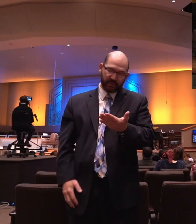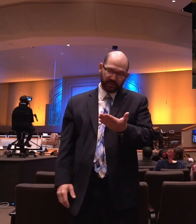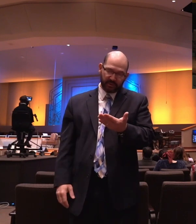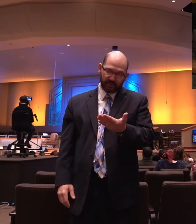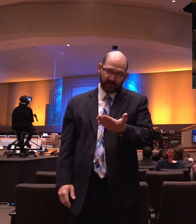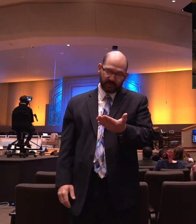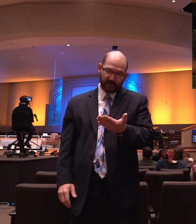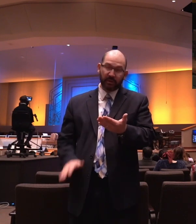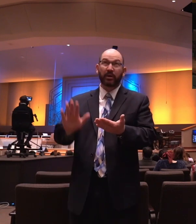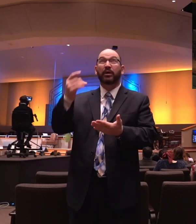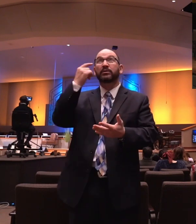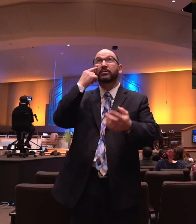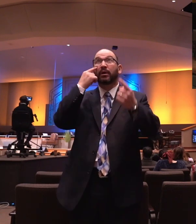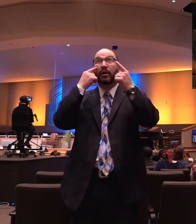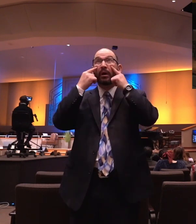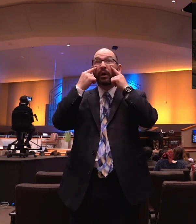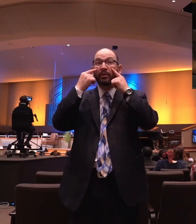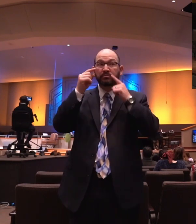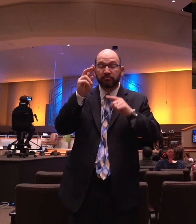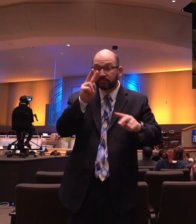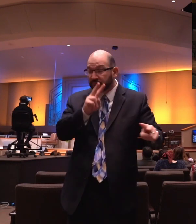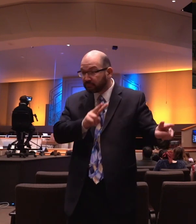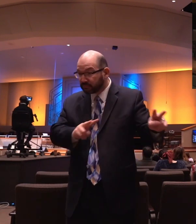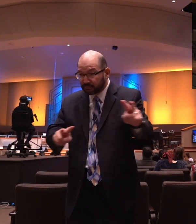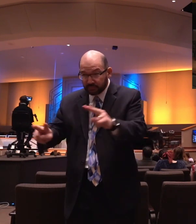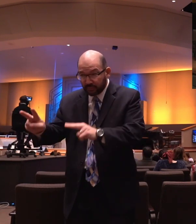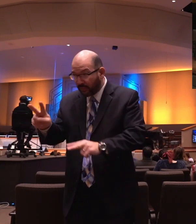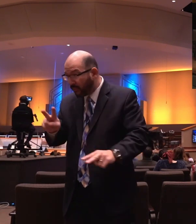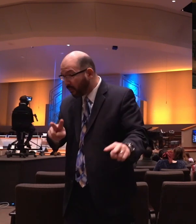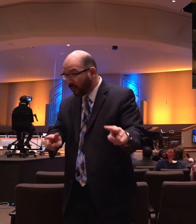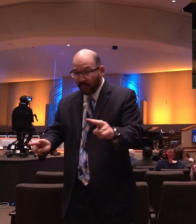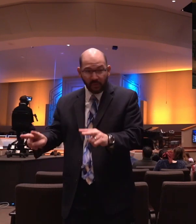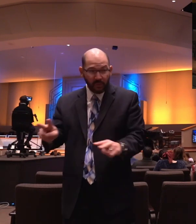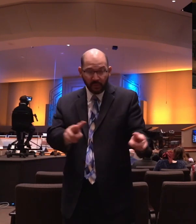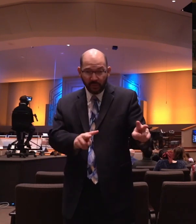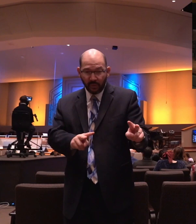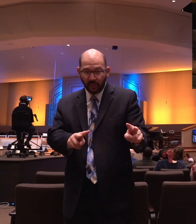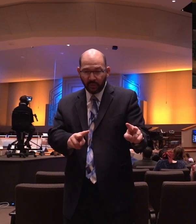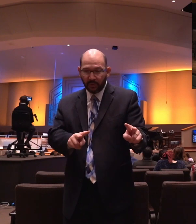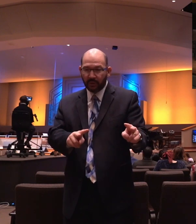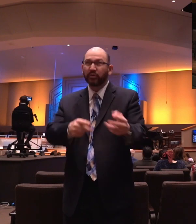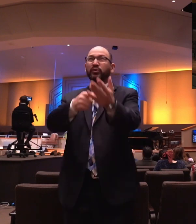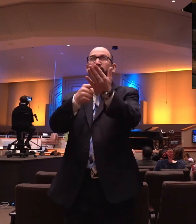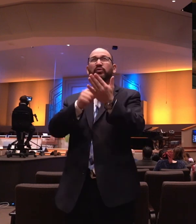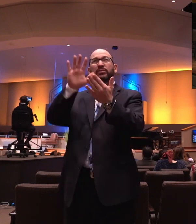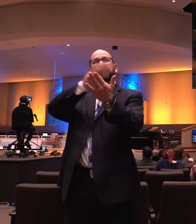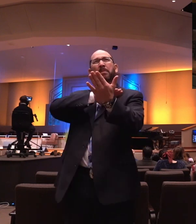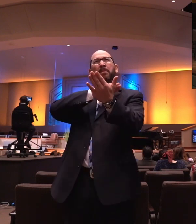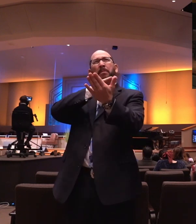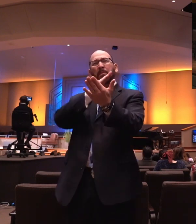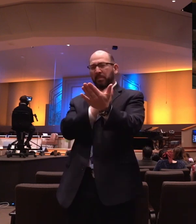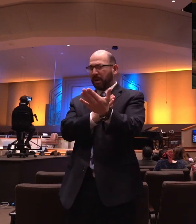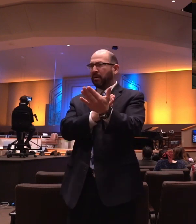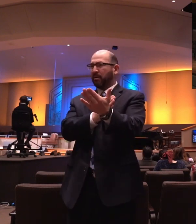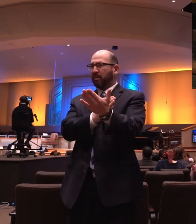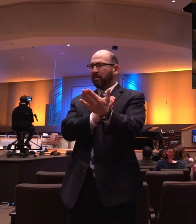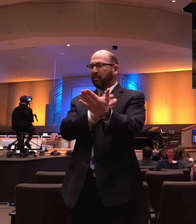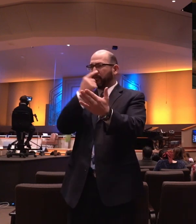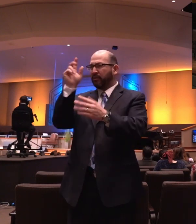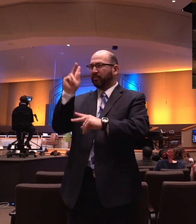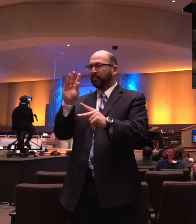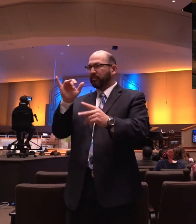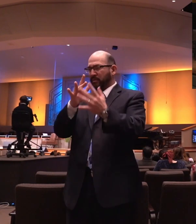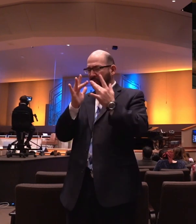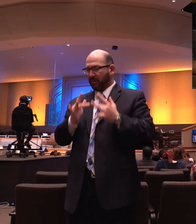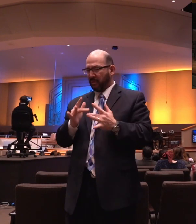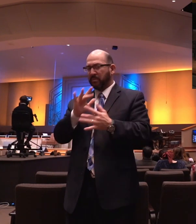For the eyes of the Lord run to and fro throughout the whole earth to show himself strong in behalf of them